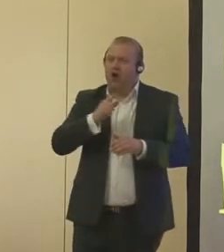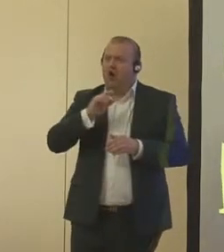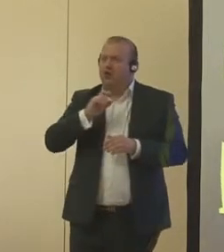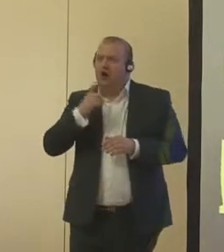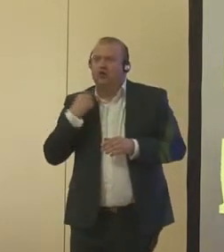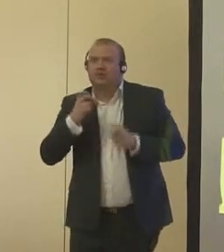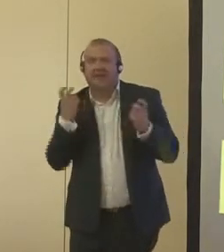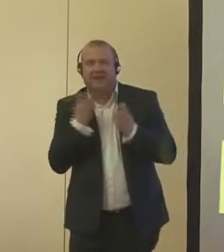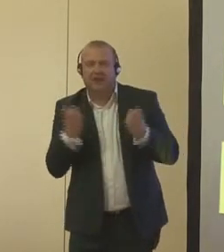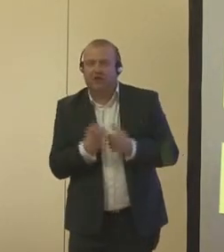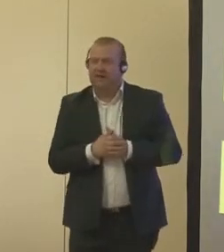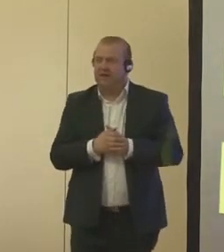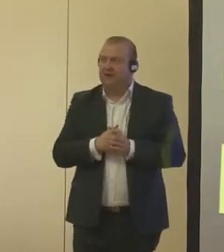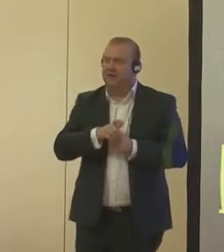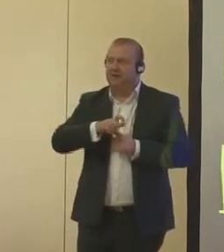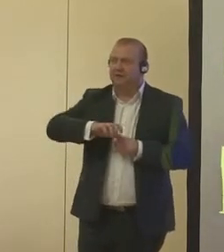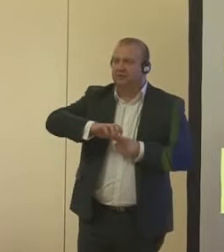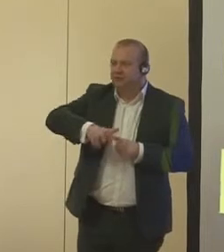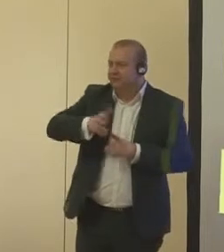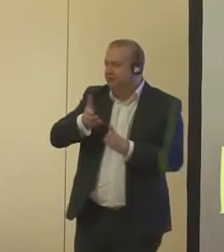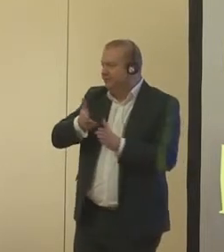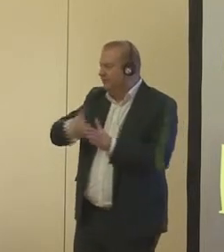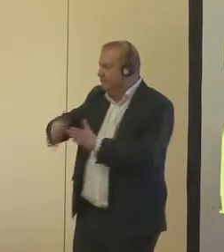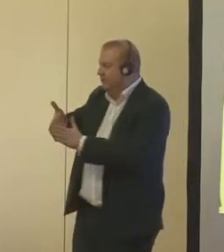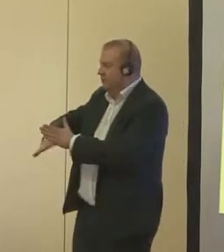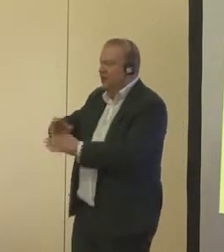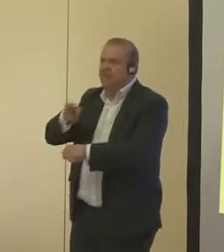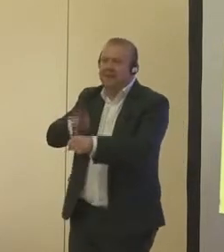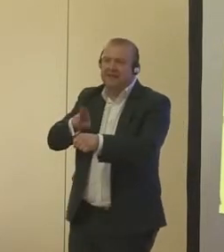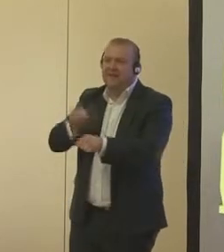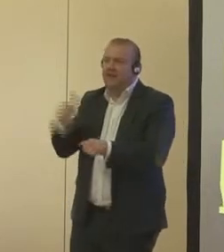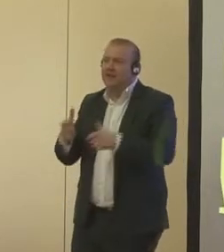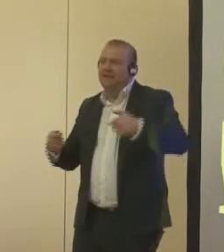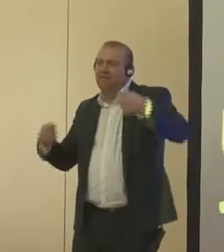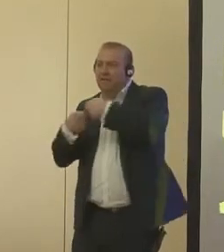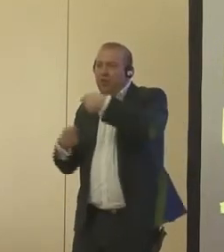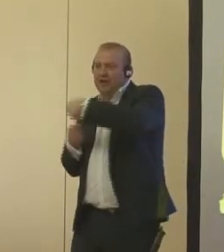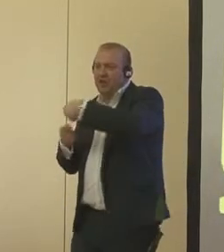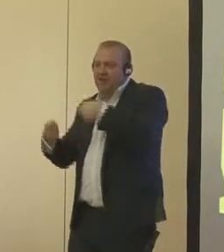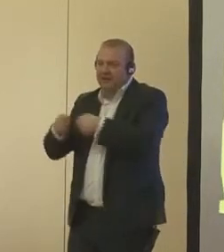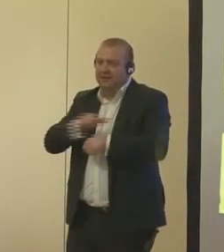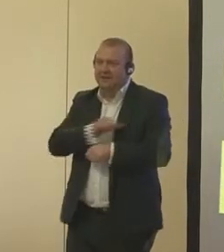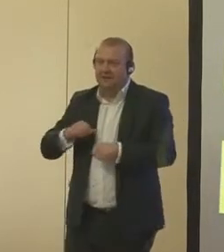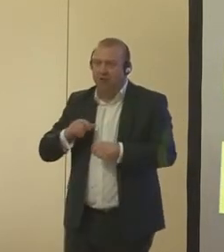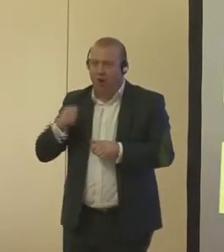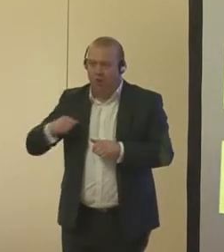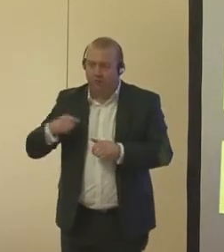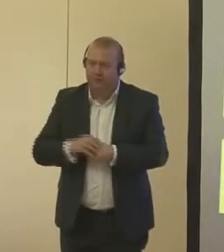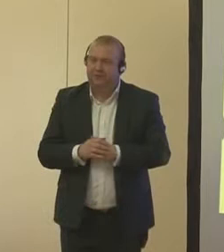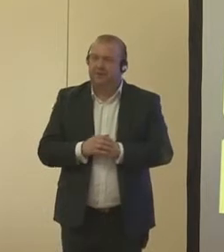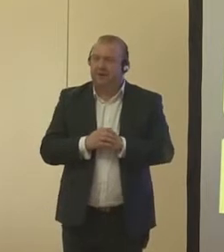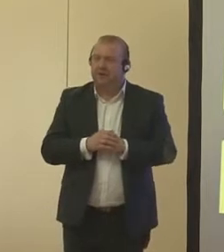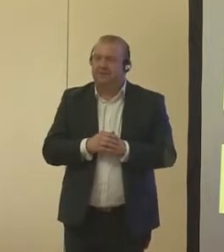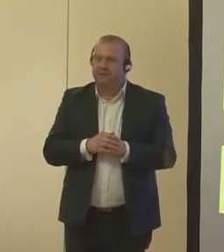because inclusive education as well as the accessibility of information is an issue